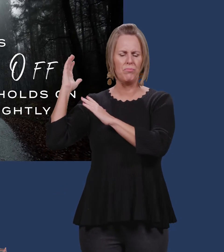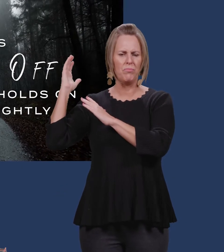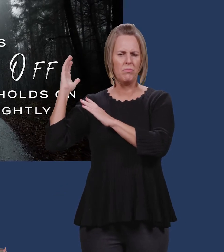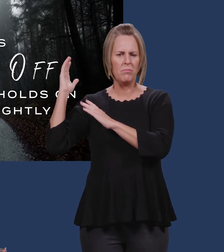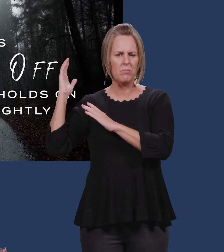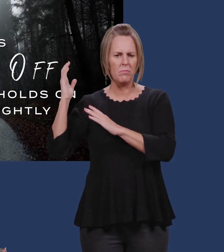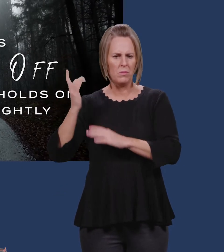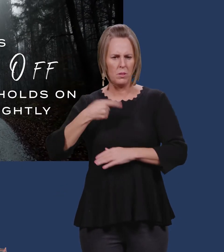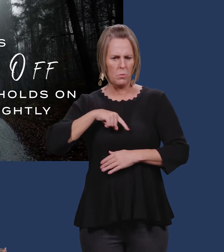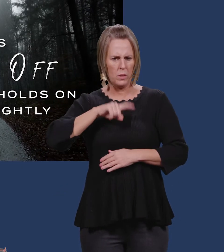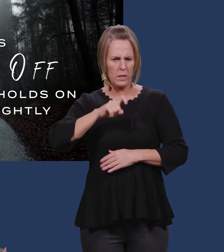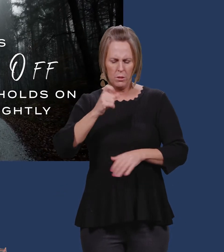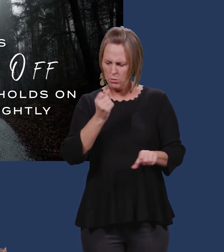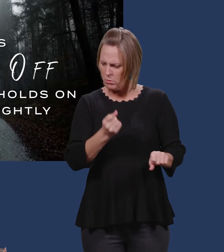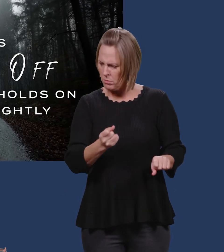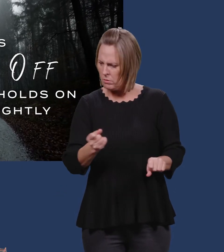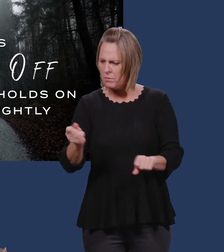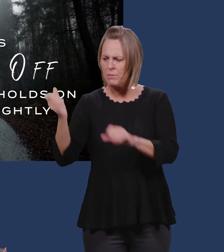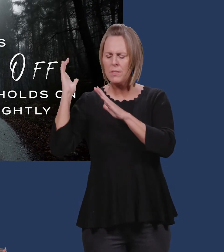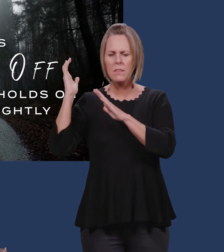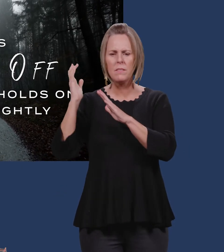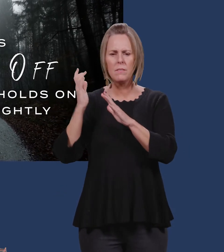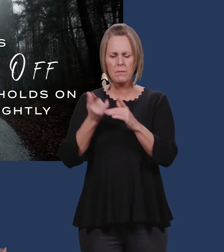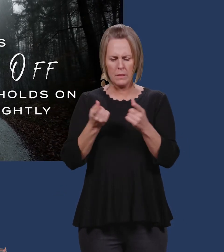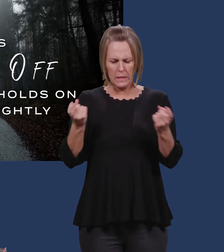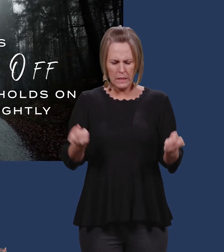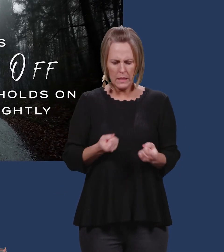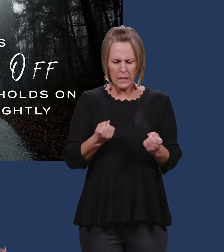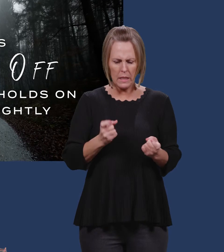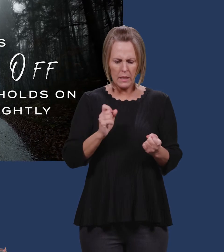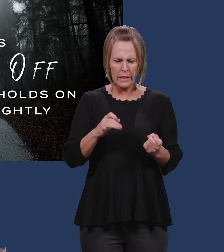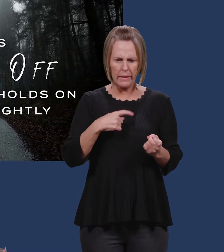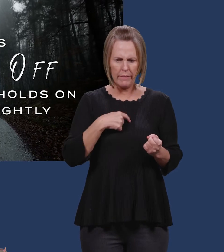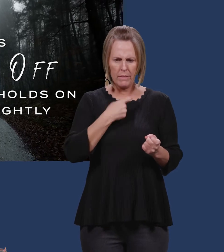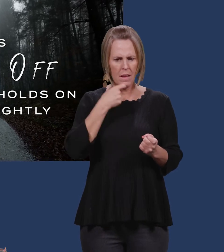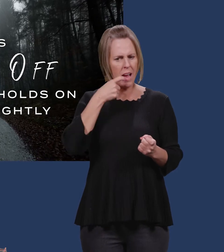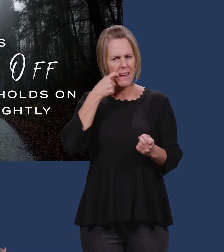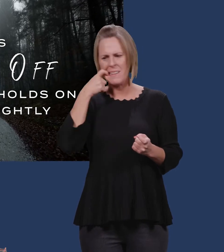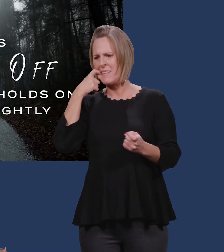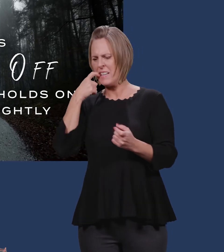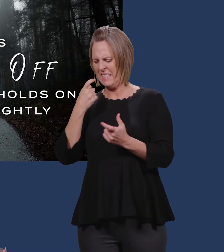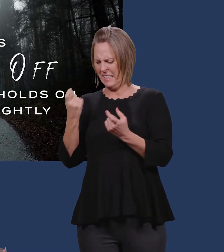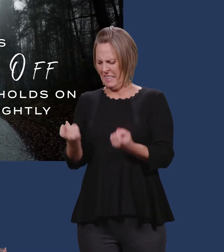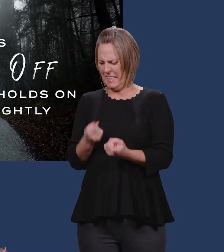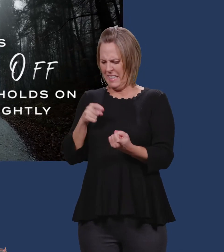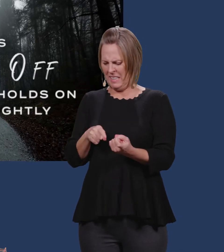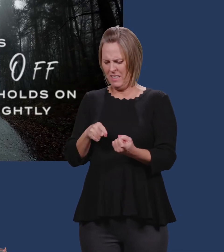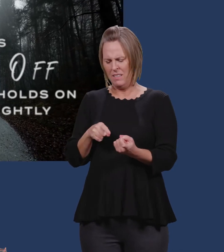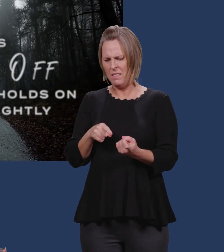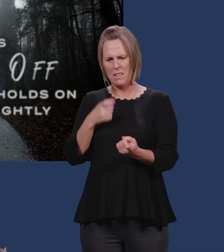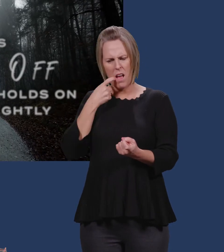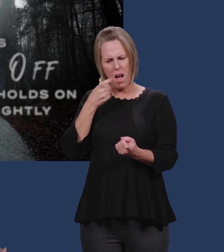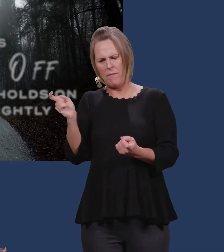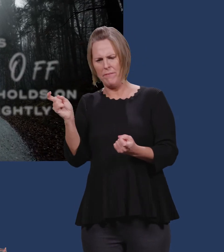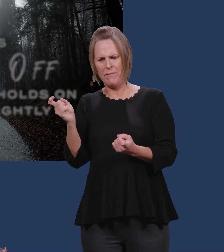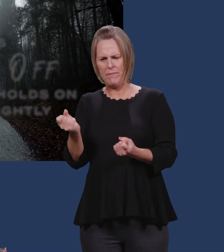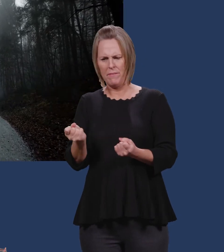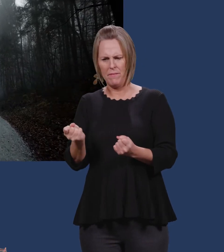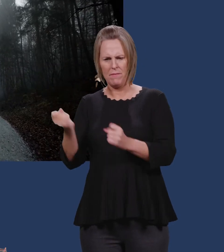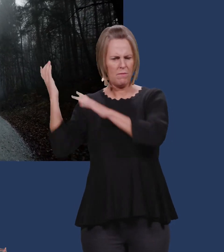Let us throw off any sin that holds on to us so tightly.